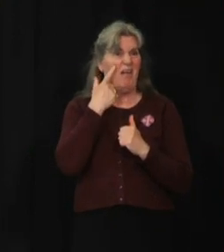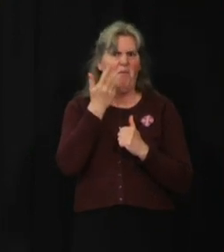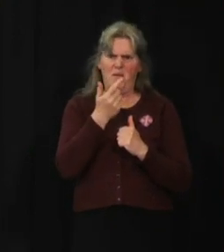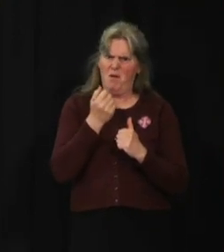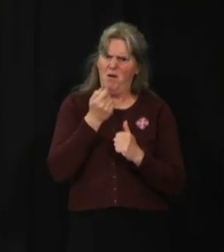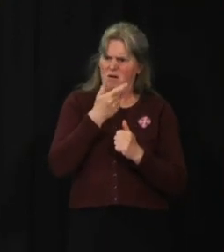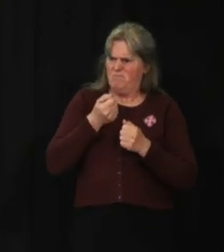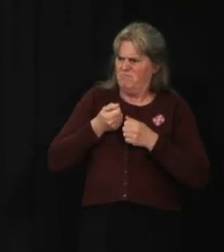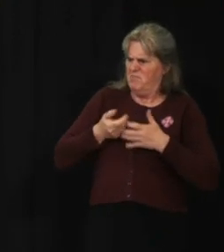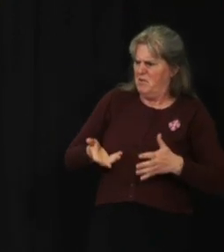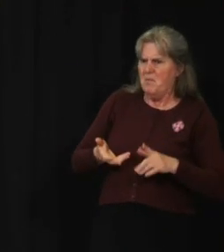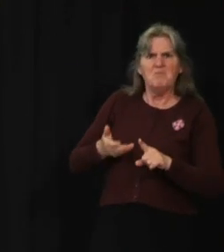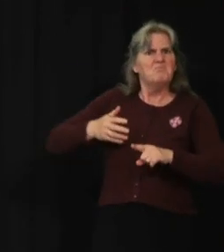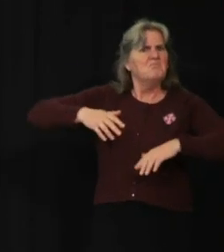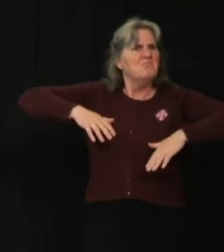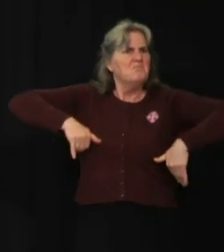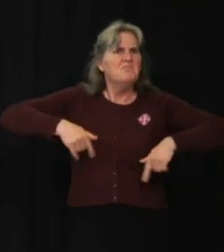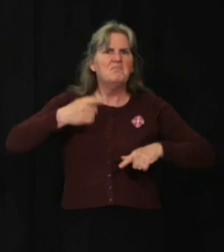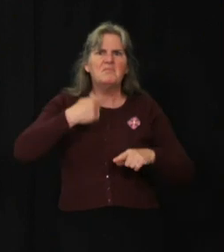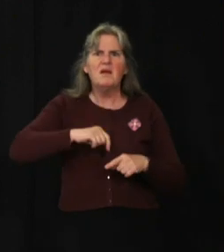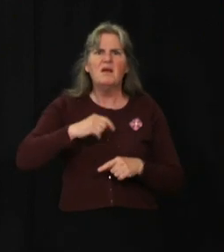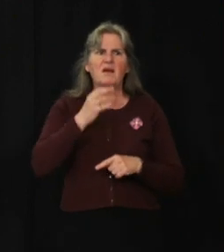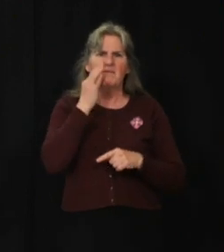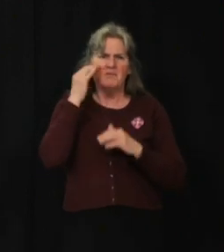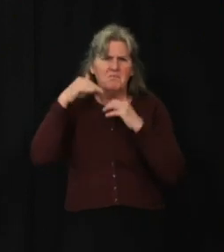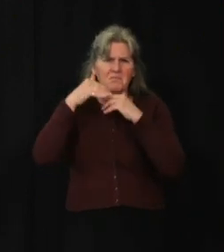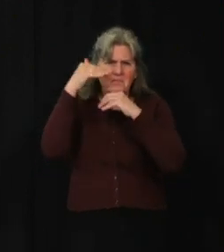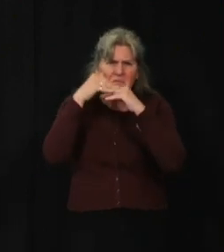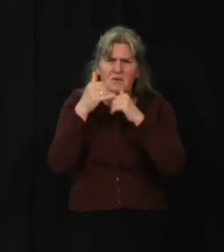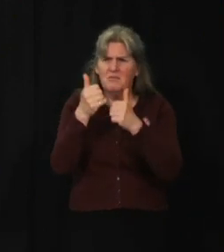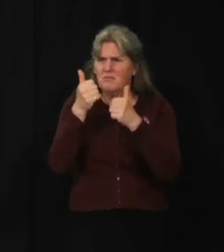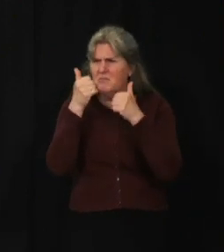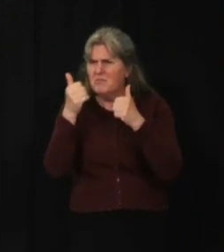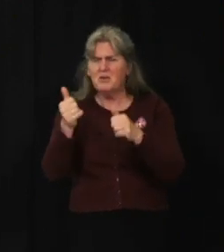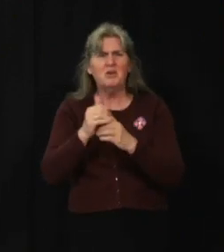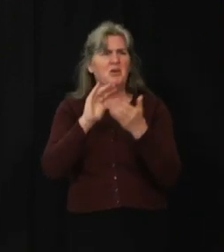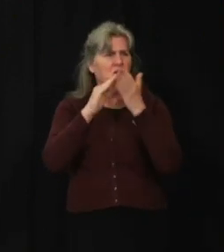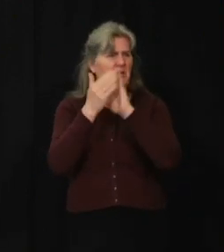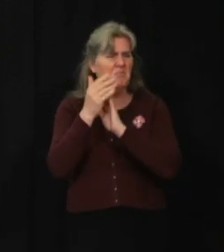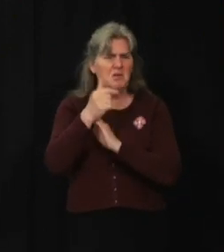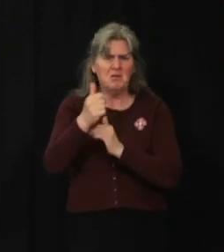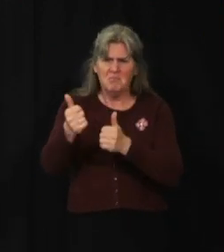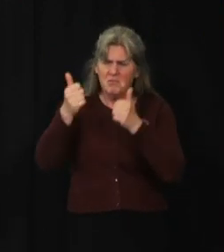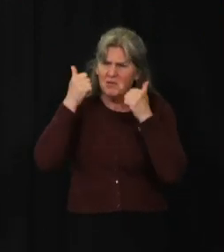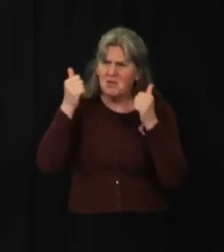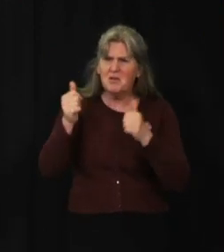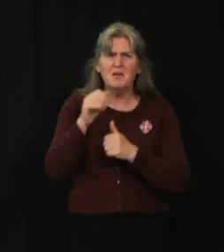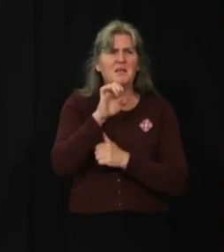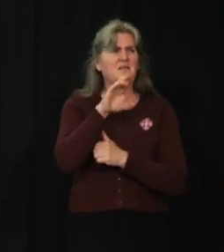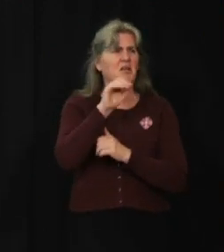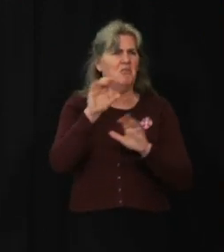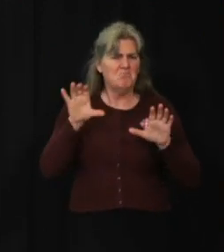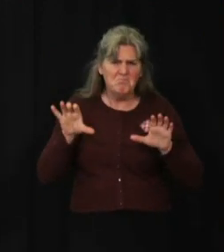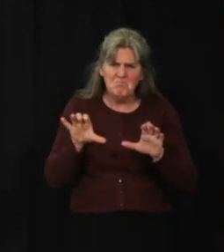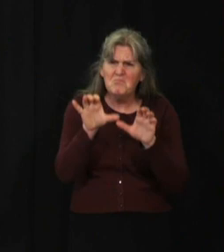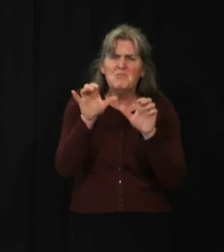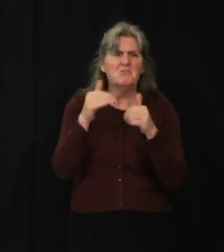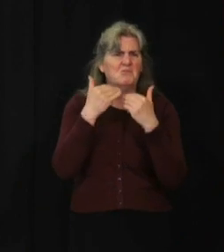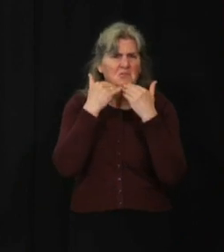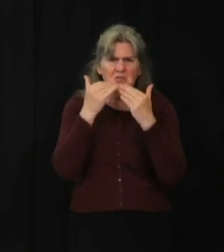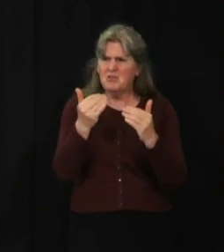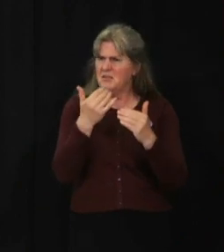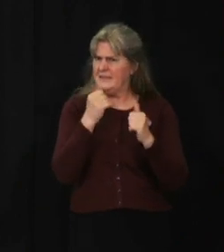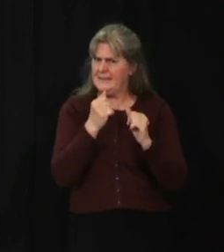it's in First Nations governments, municipal governments, the Chief Medical Office, ECO, all of the departments, everybody